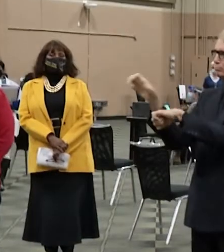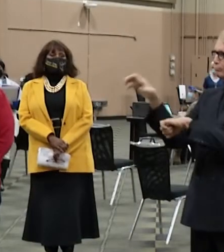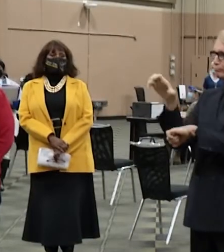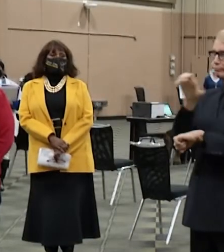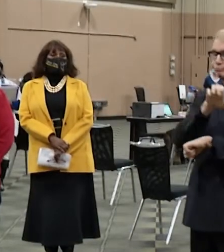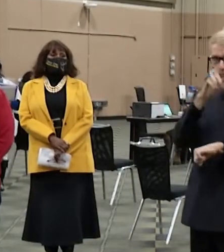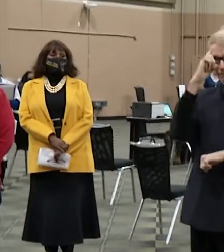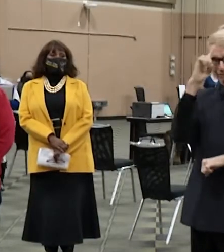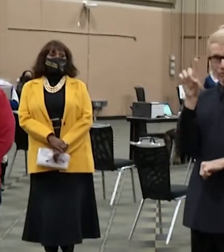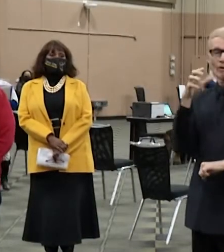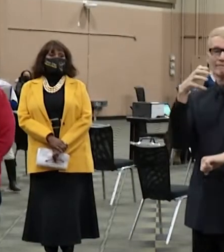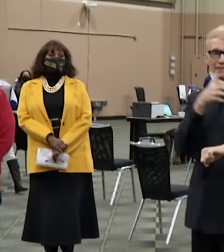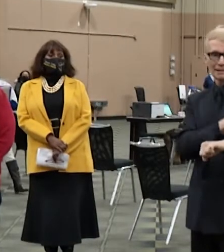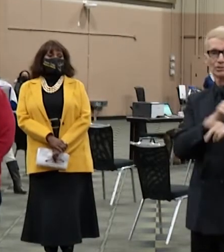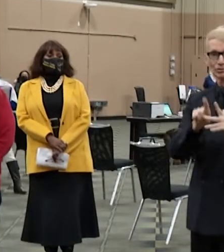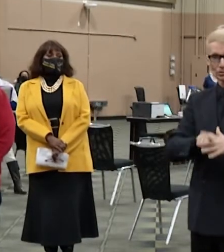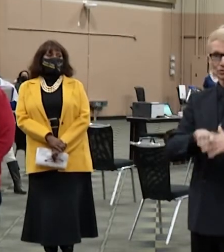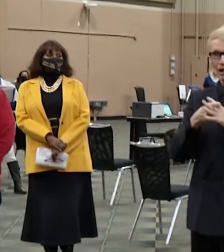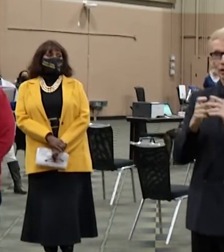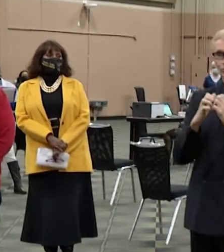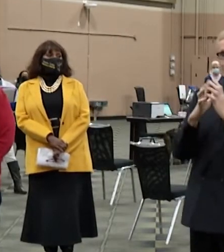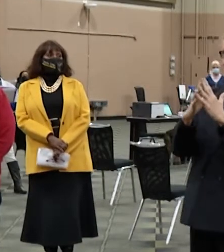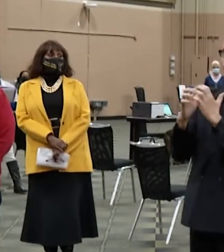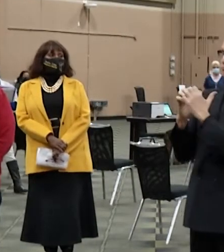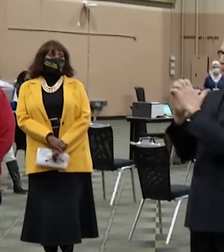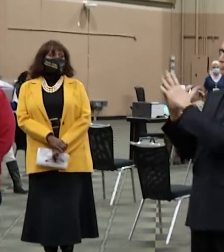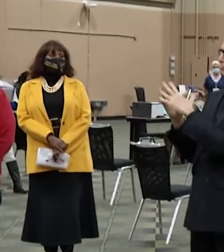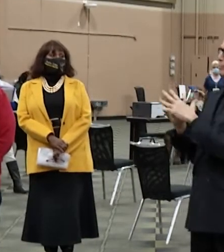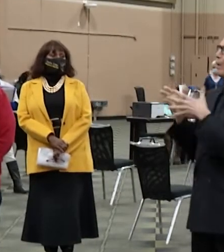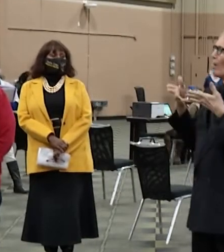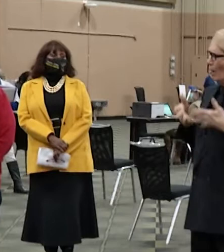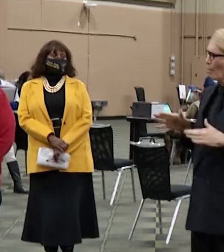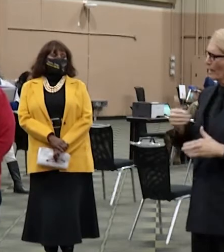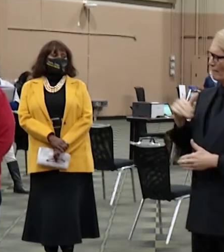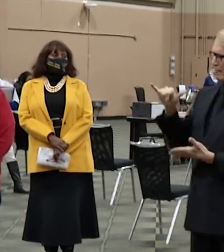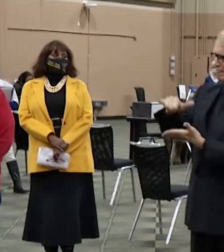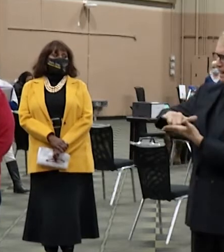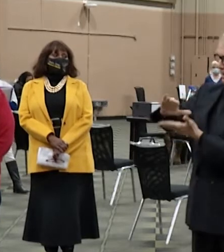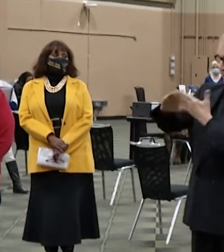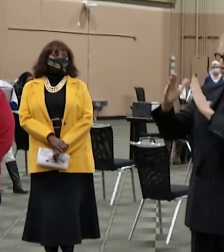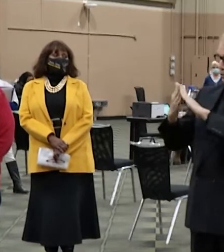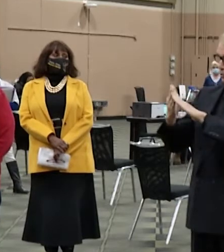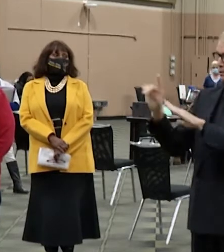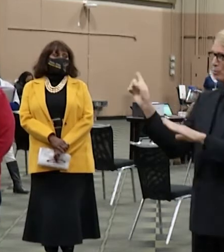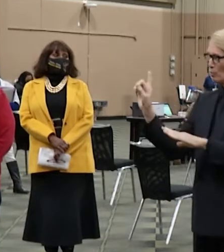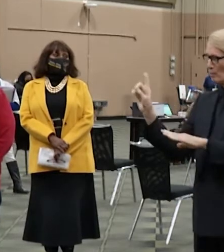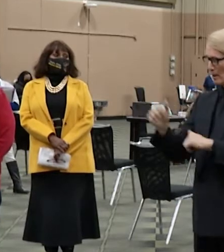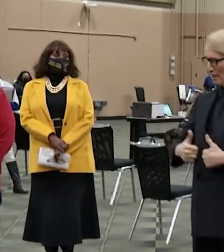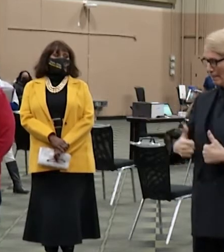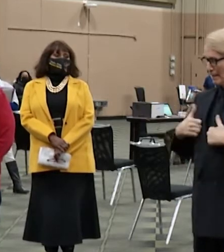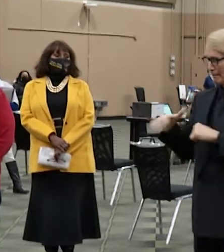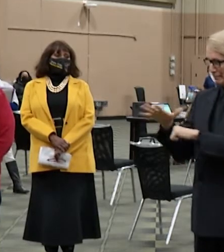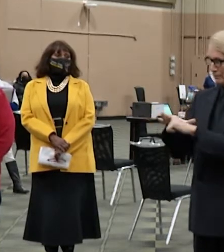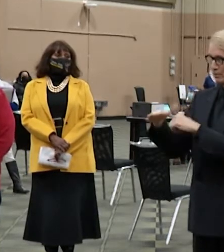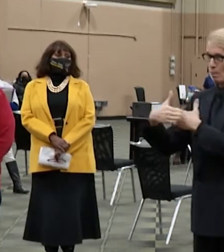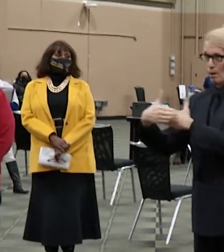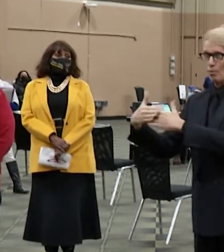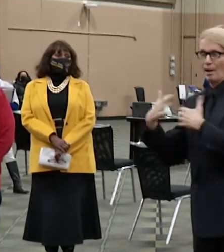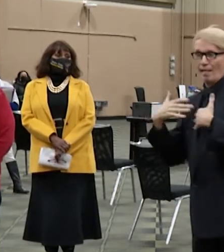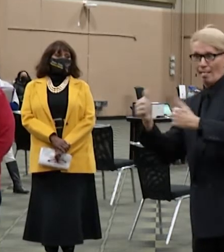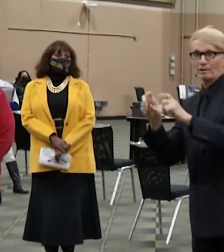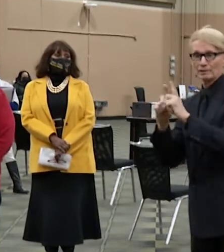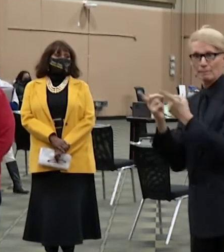operations, building on existing community vaccination efforts of your local health departments.